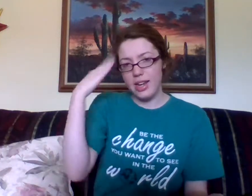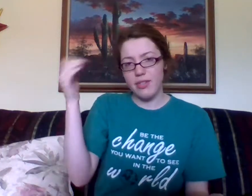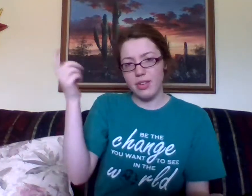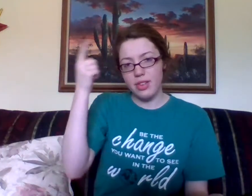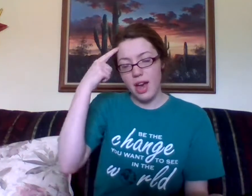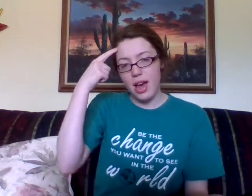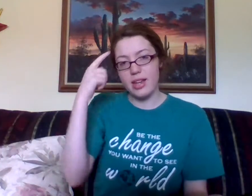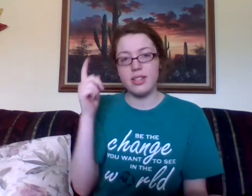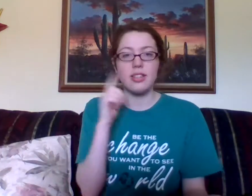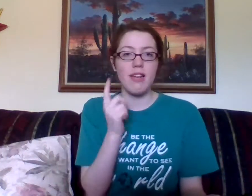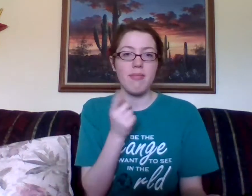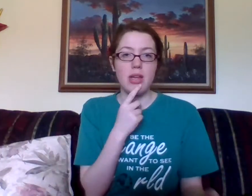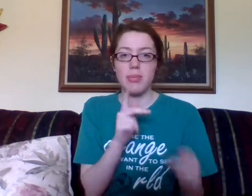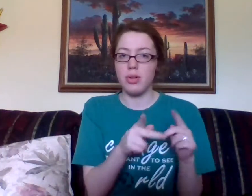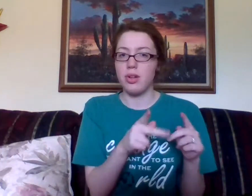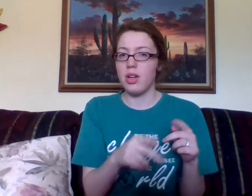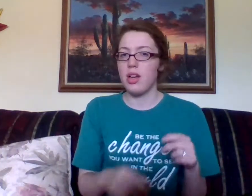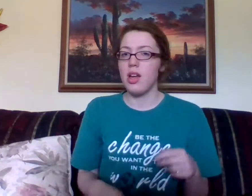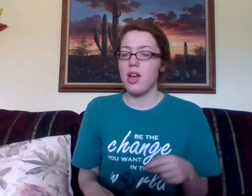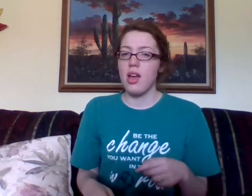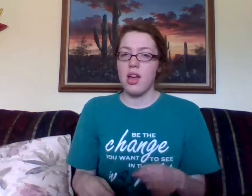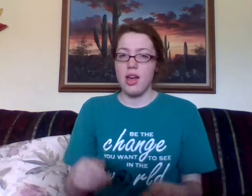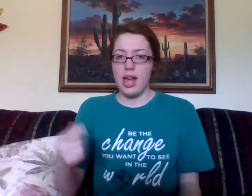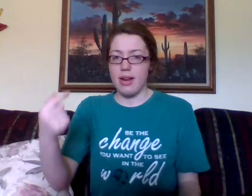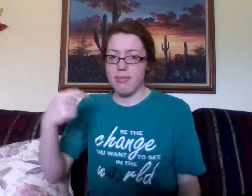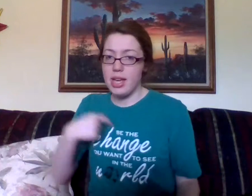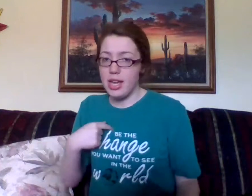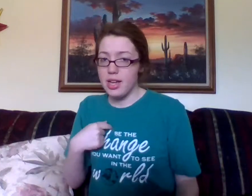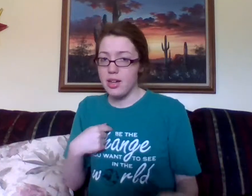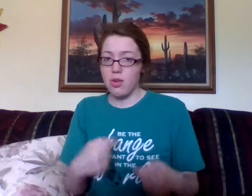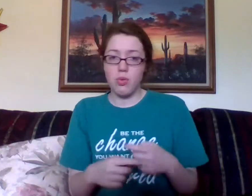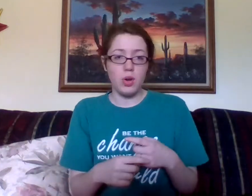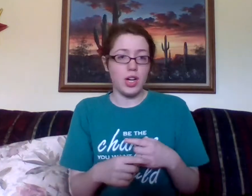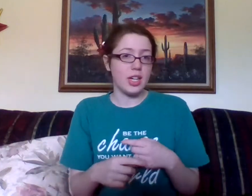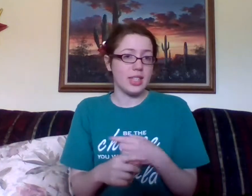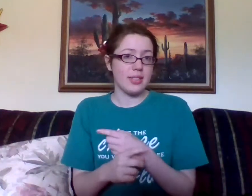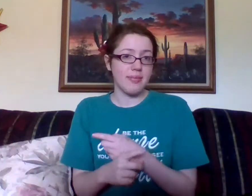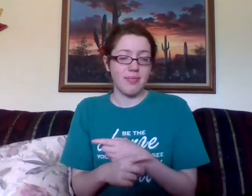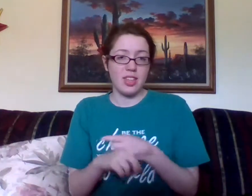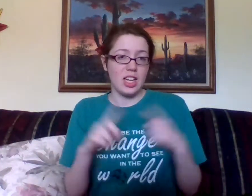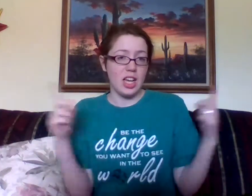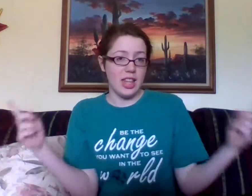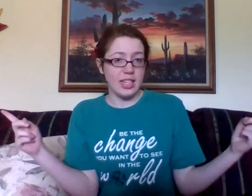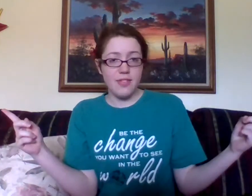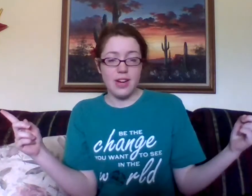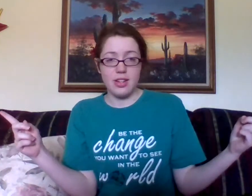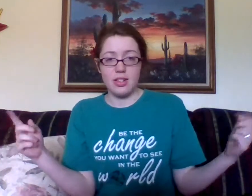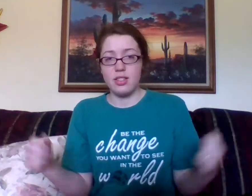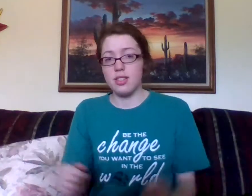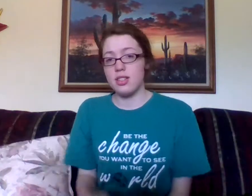never thought deaf people and me were that different.